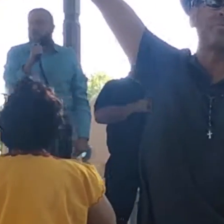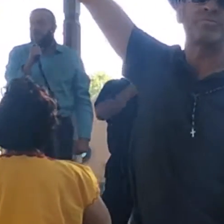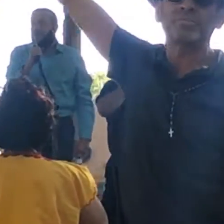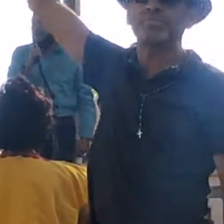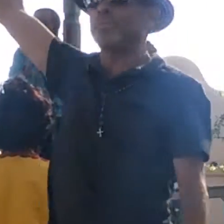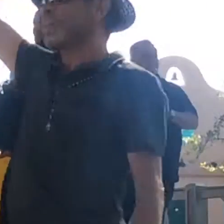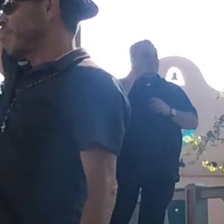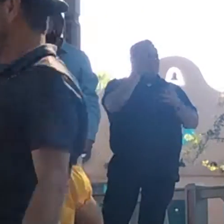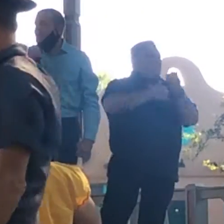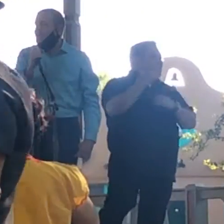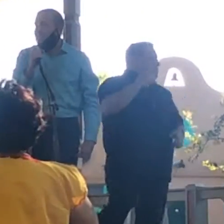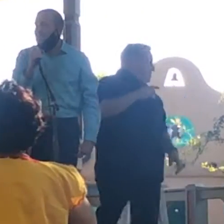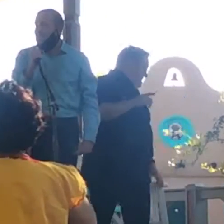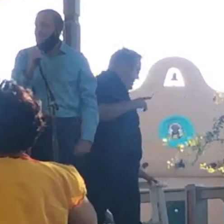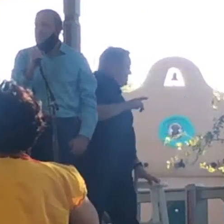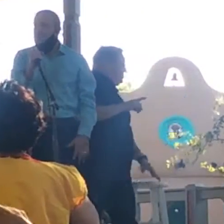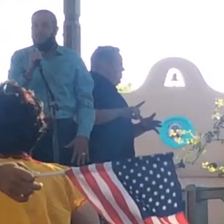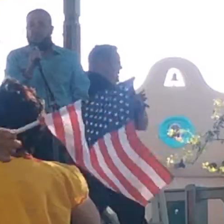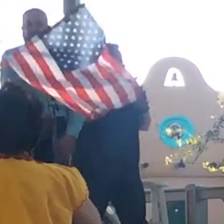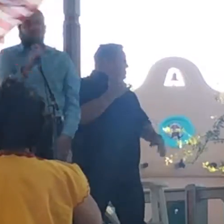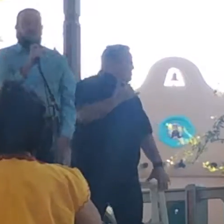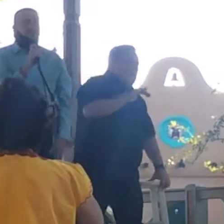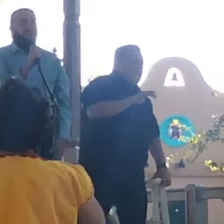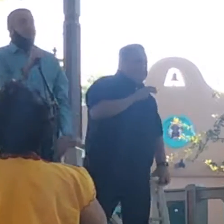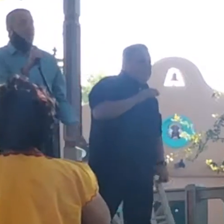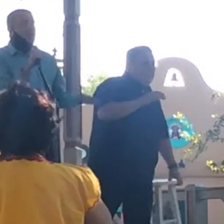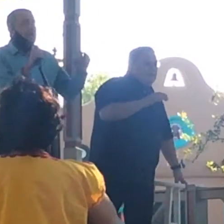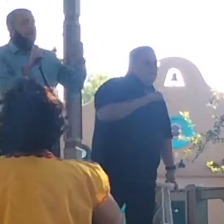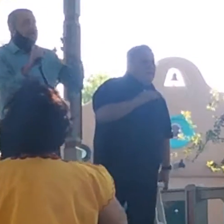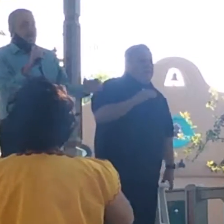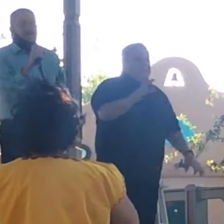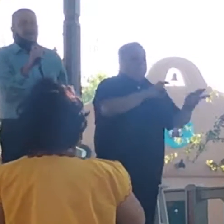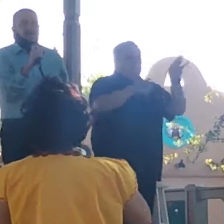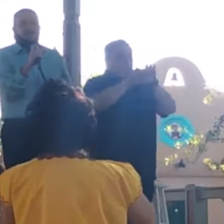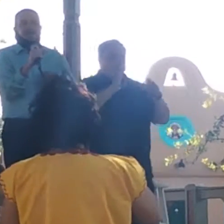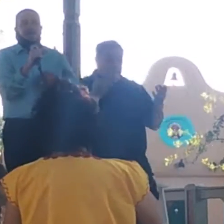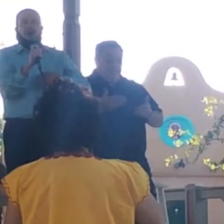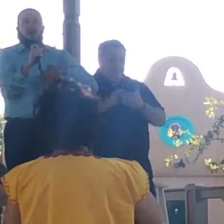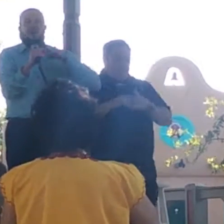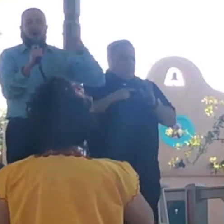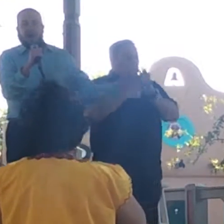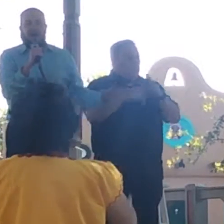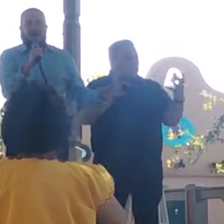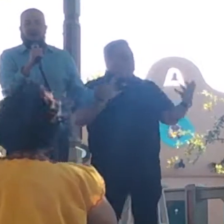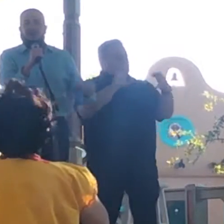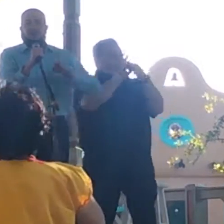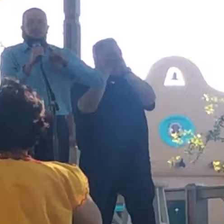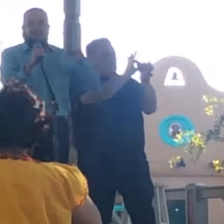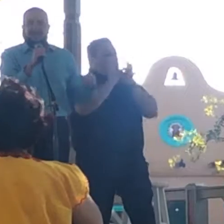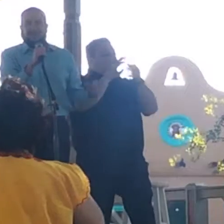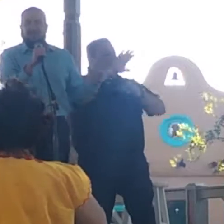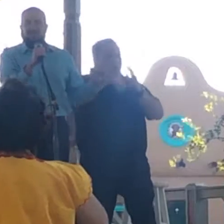Thank you for everybody showing up tonight. It's so important to be here to show solidarity with all